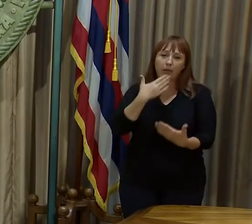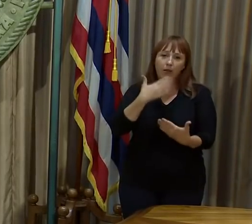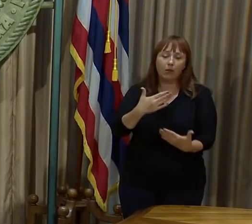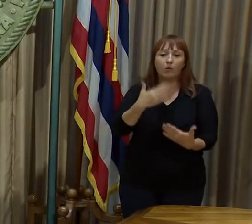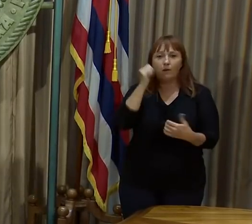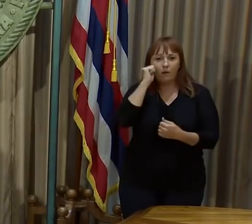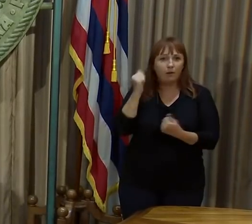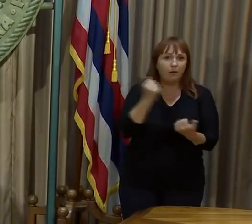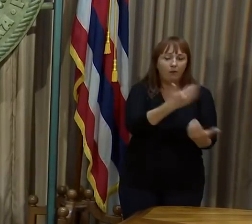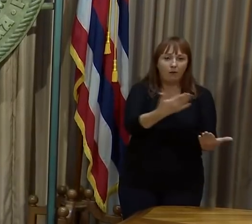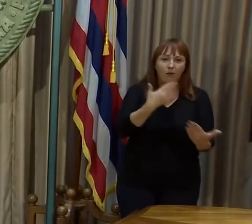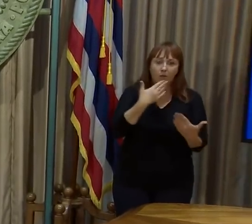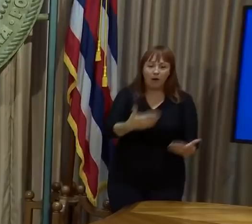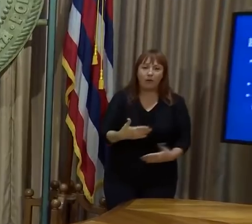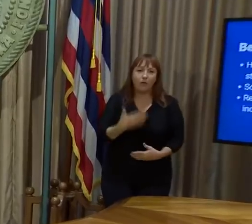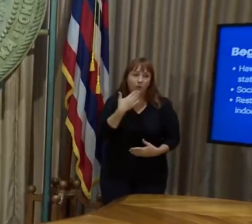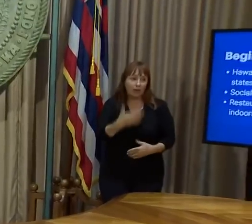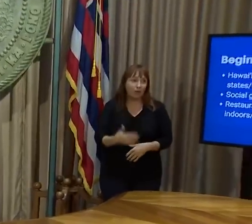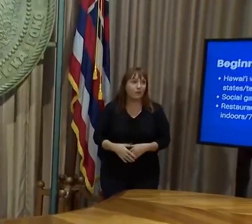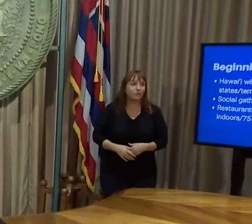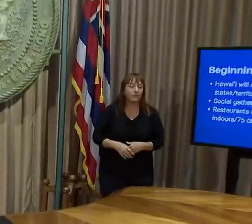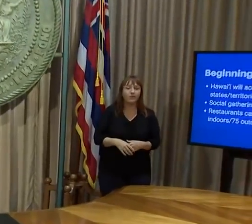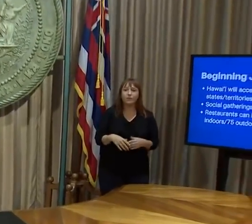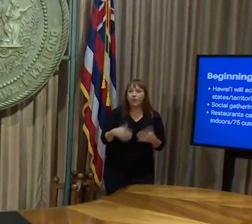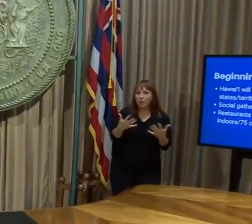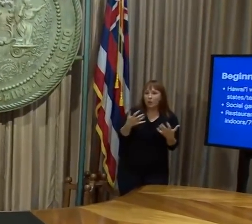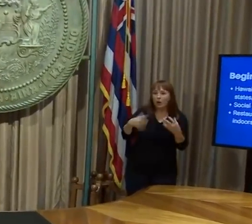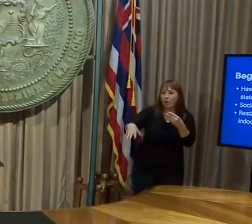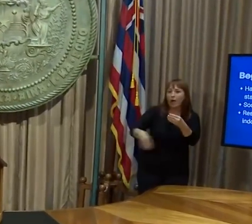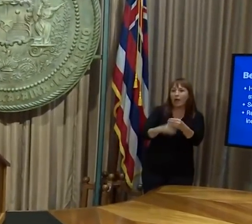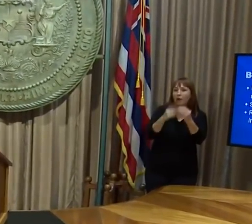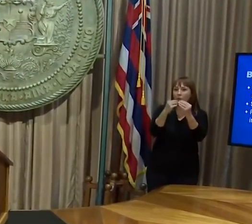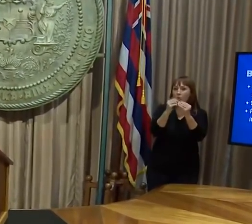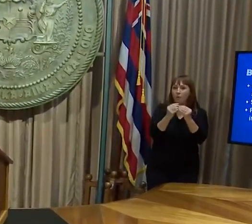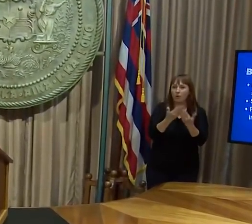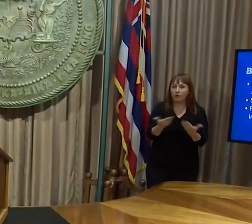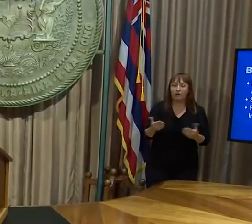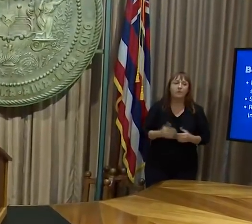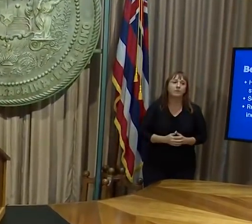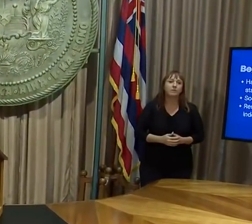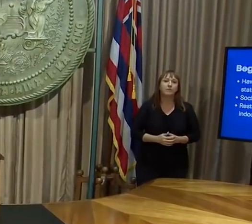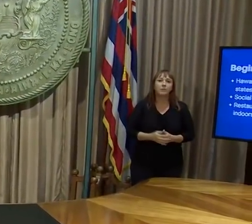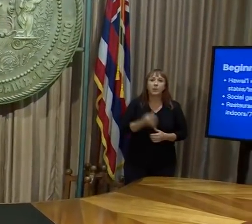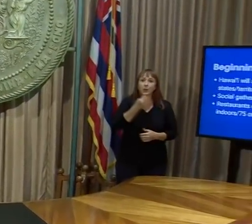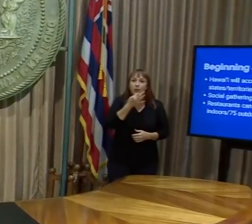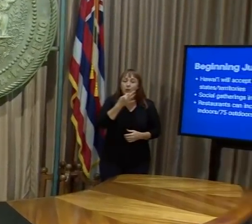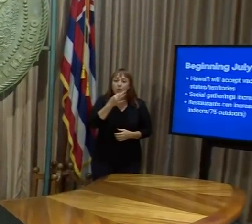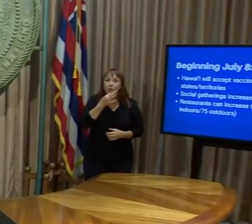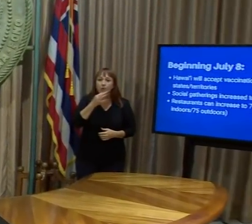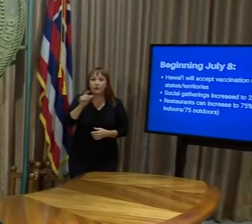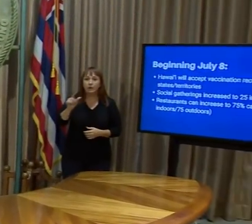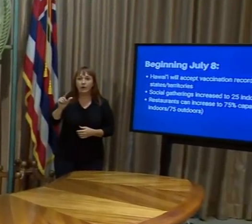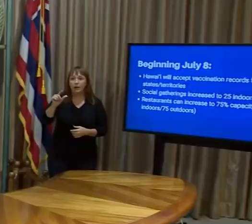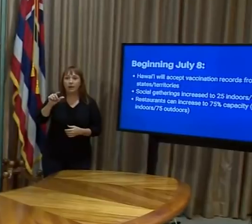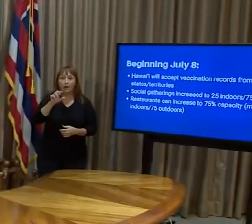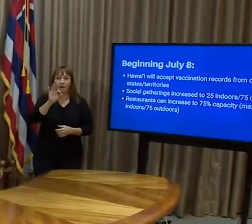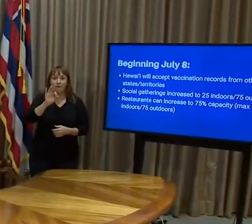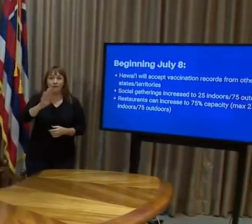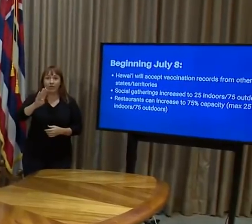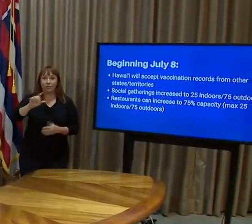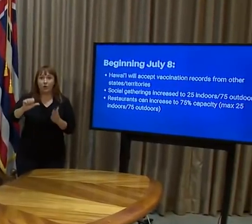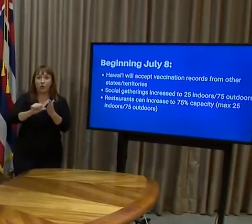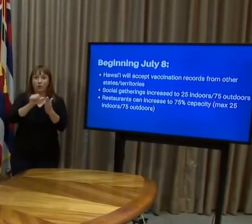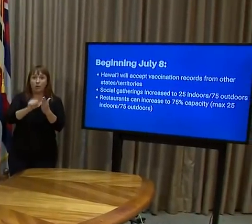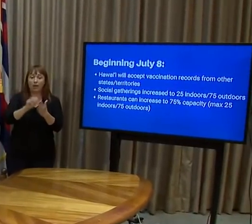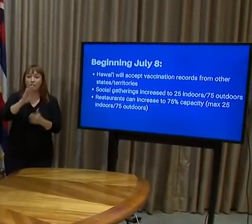mahalo. And that was Governor Ige and the county mayors on new changes to the COVID emergency rules. Because the state is nearing